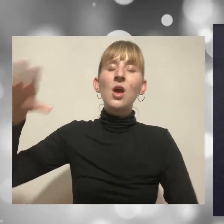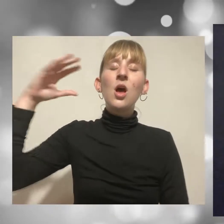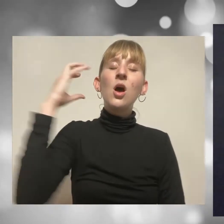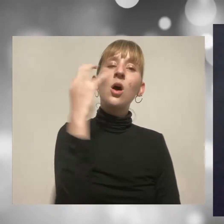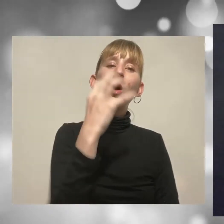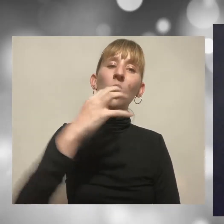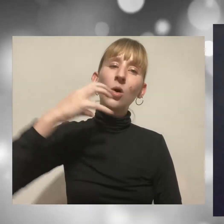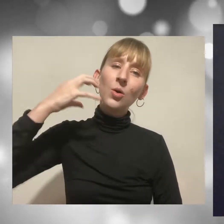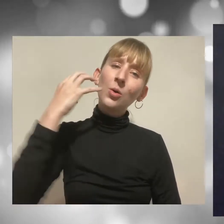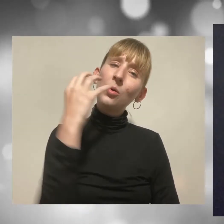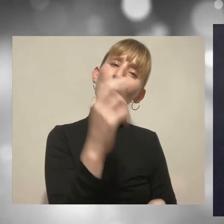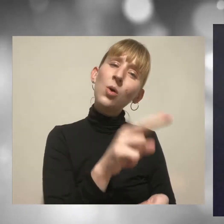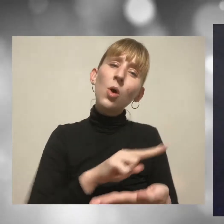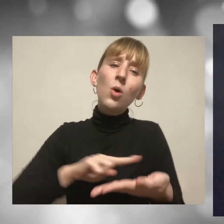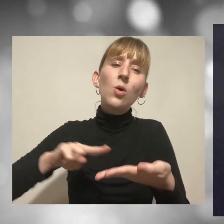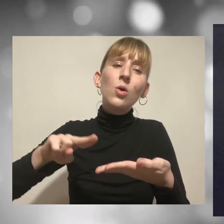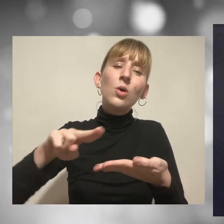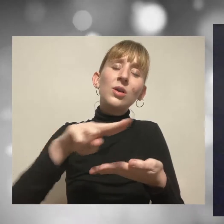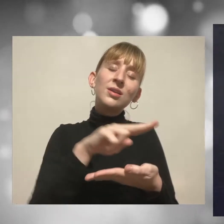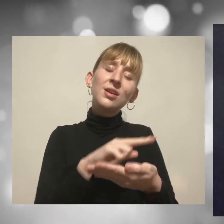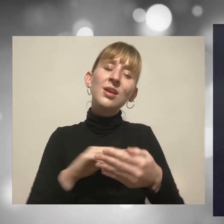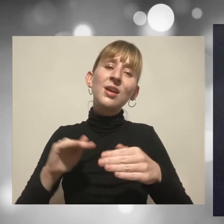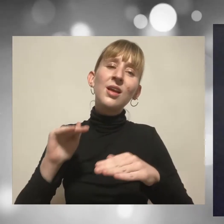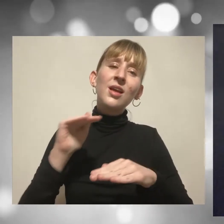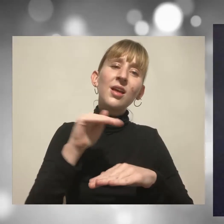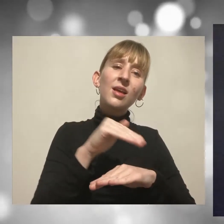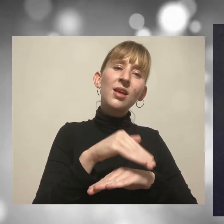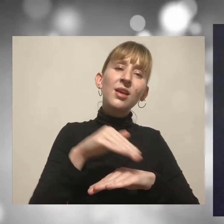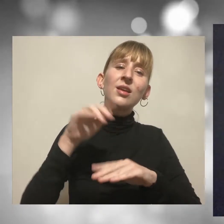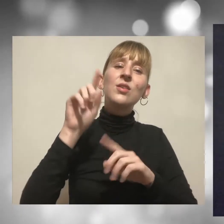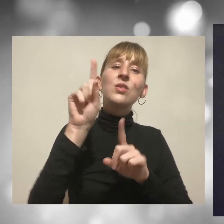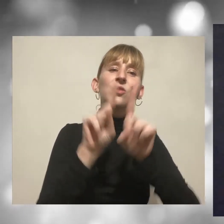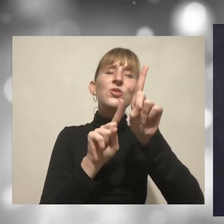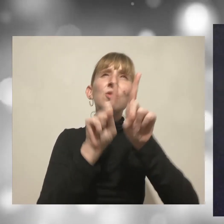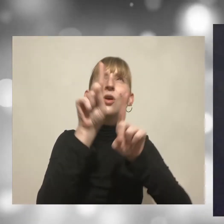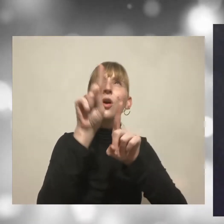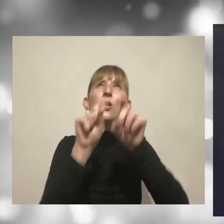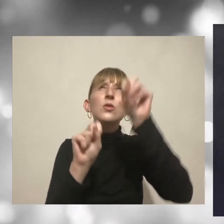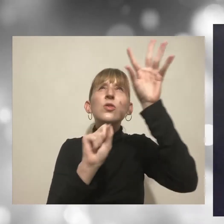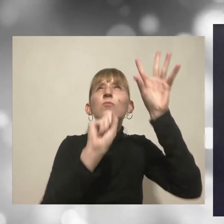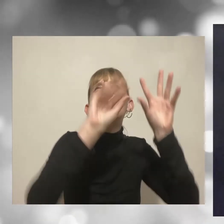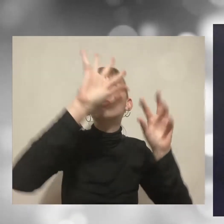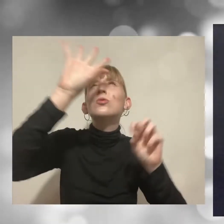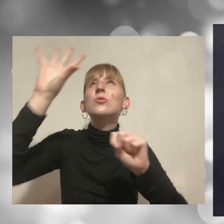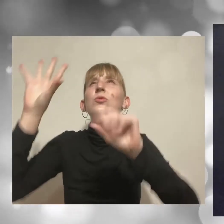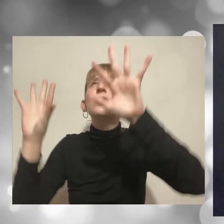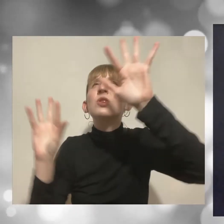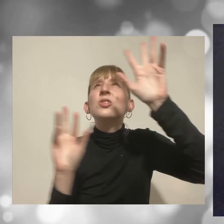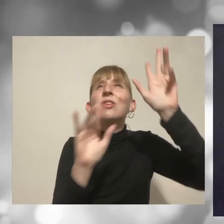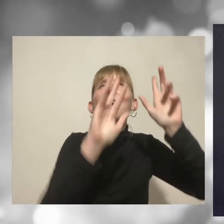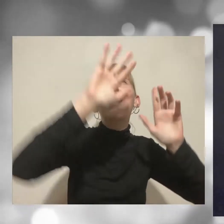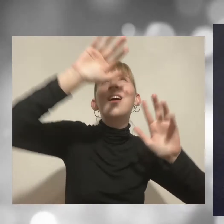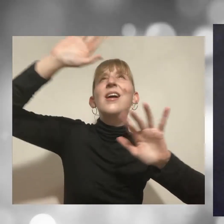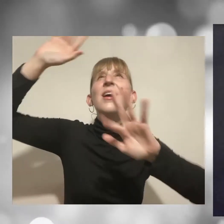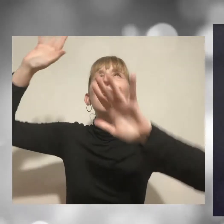O Holy Night, the stars are brightly